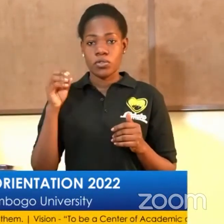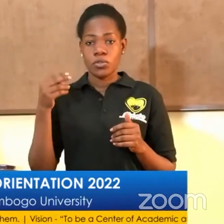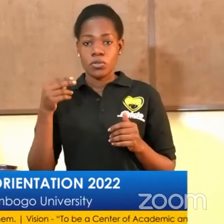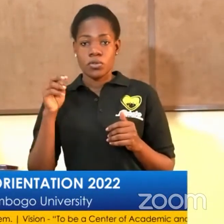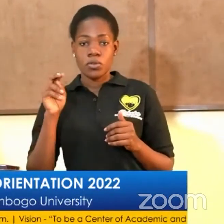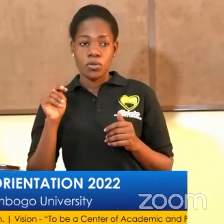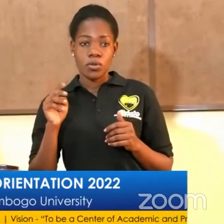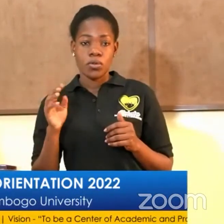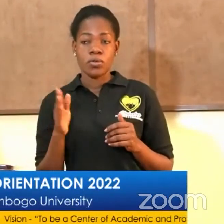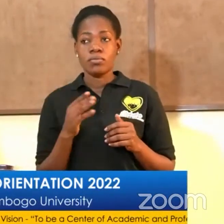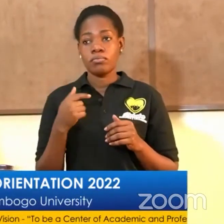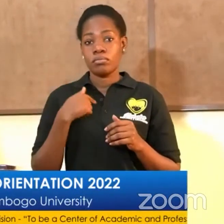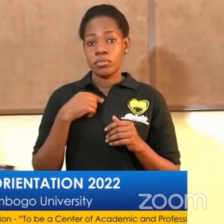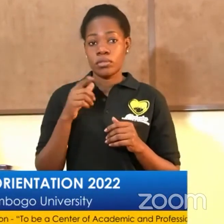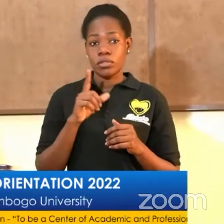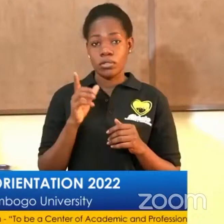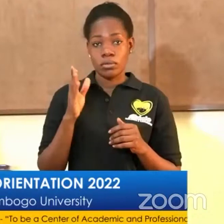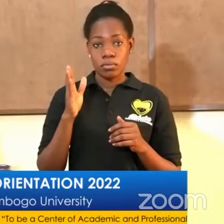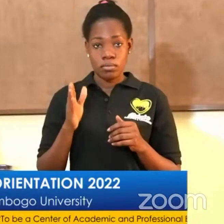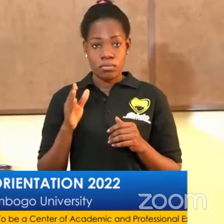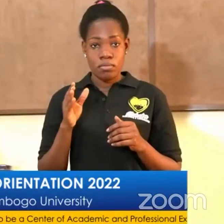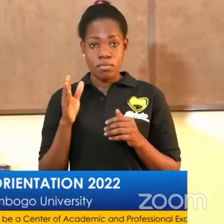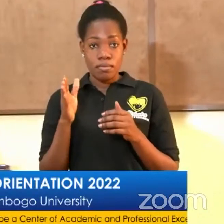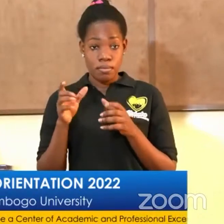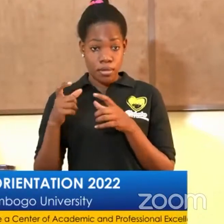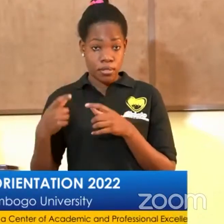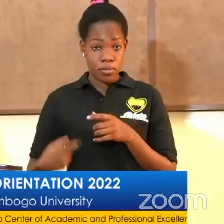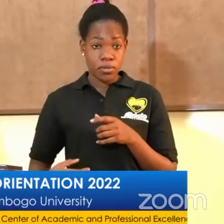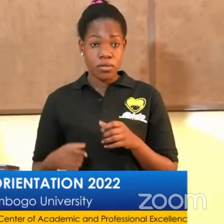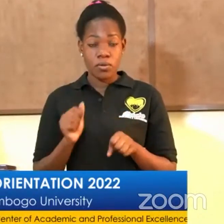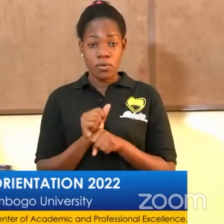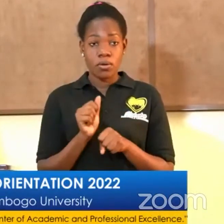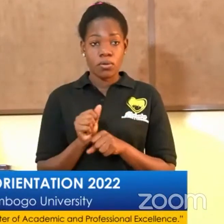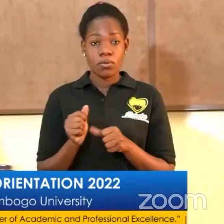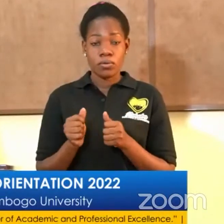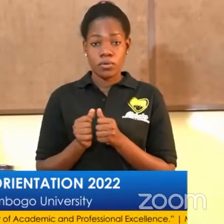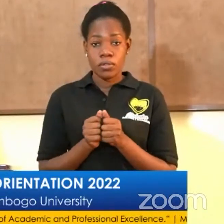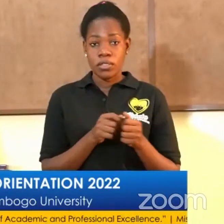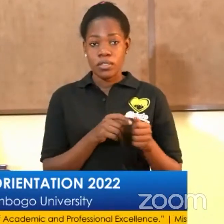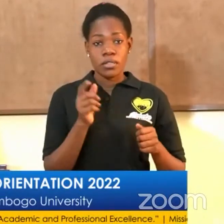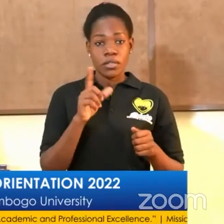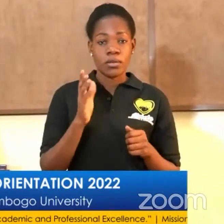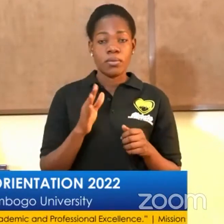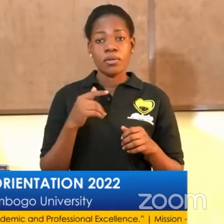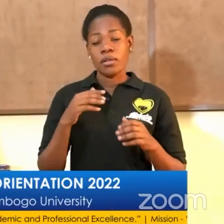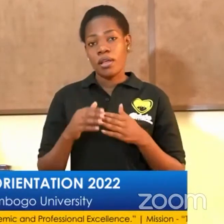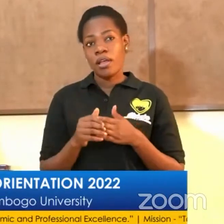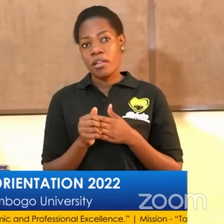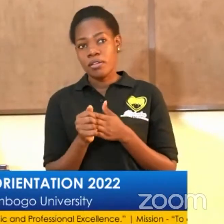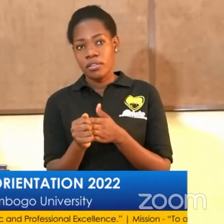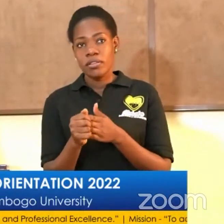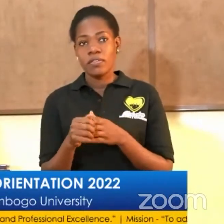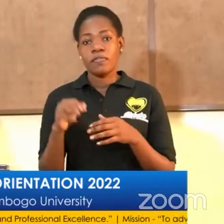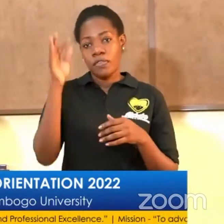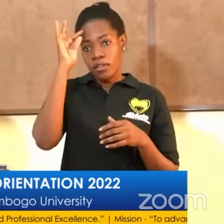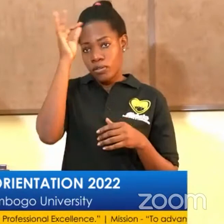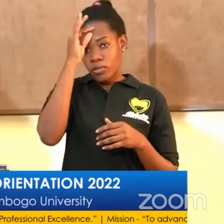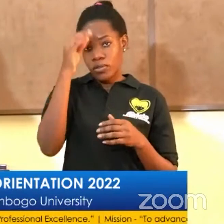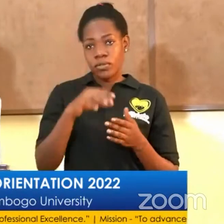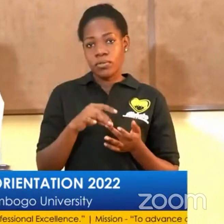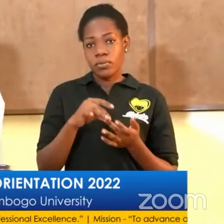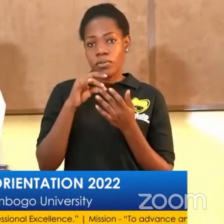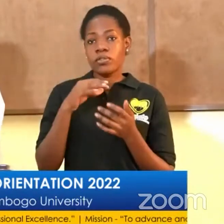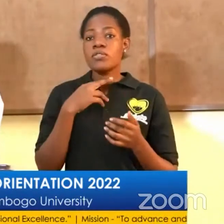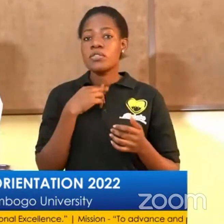librarian, working with Chambogo University Library. I head Faculty of Special Needs and Rehabilitation Library. Together